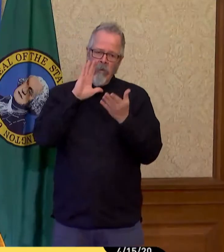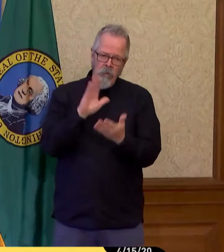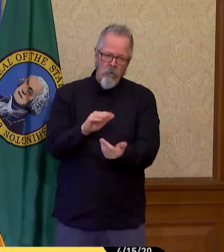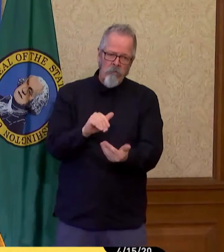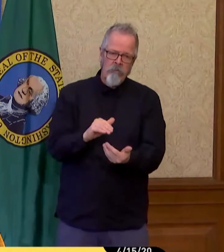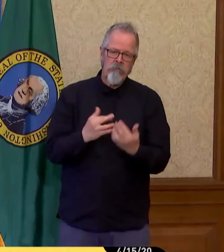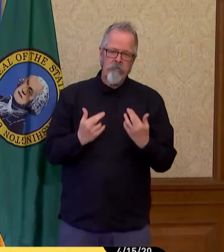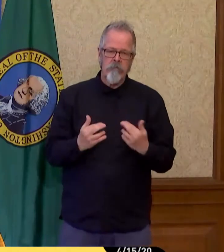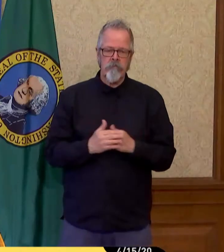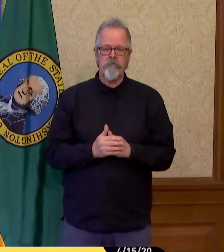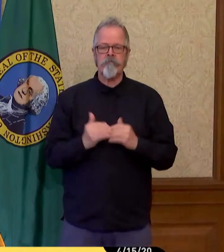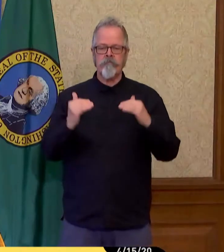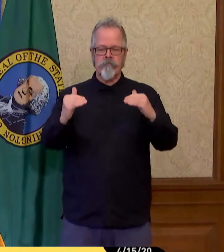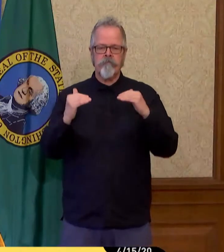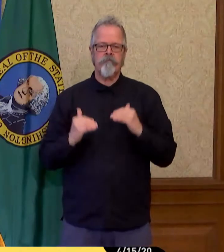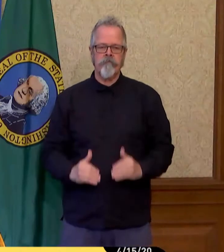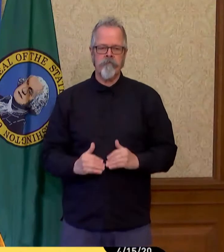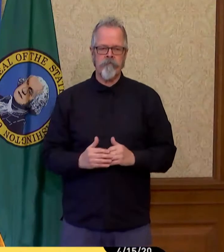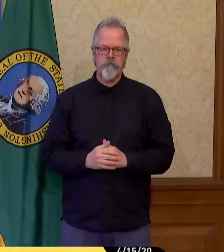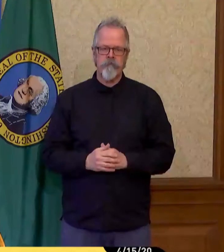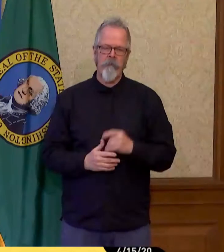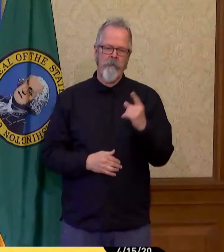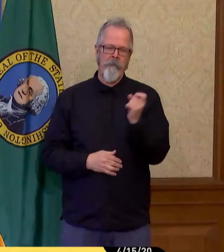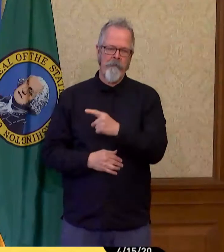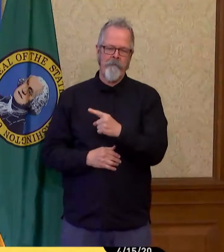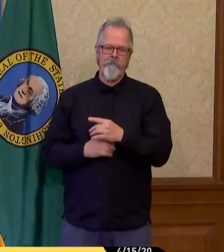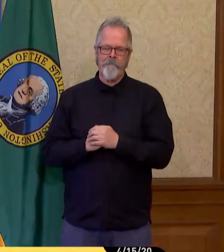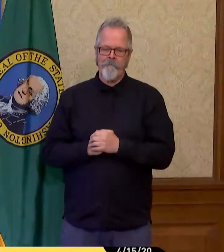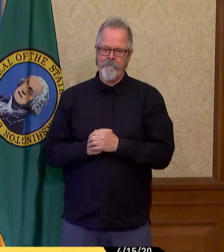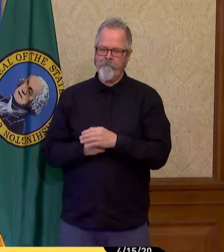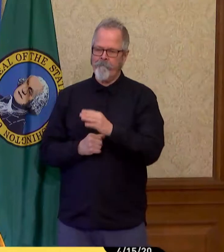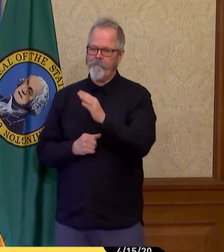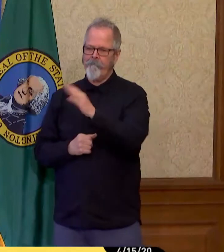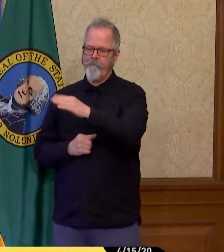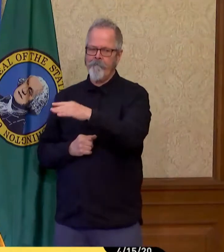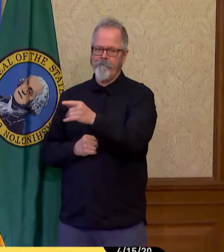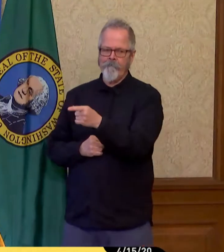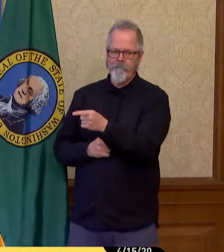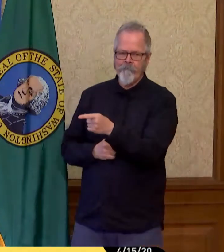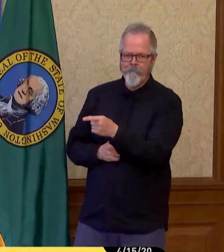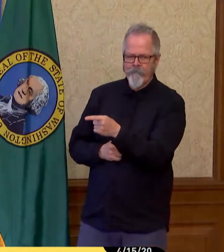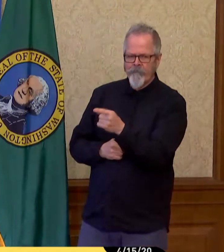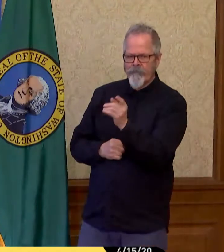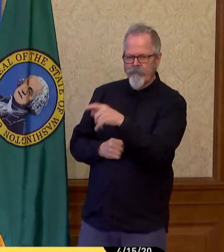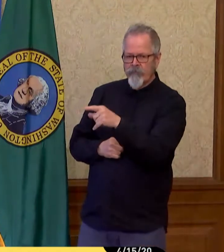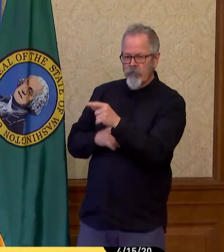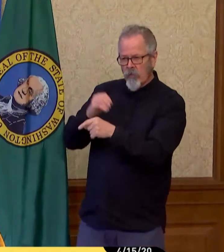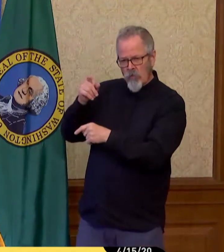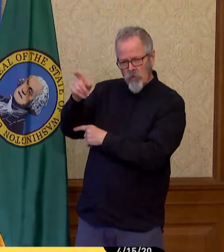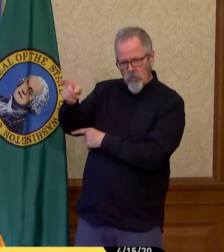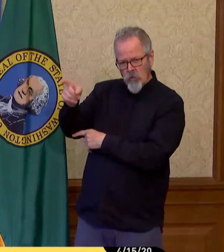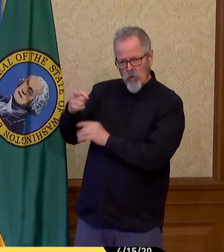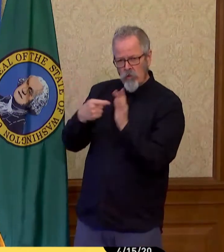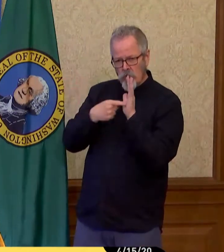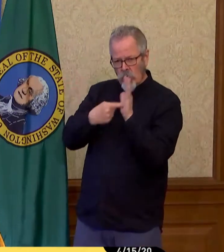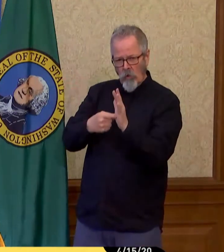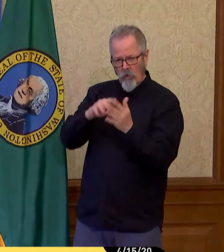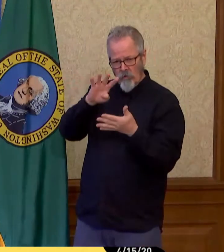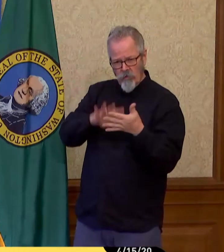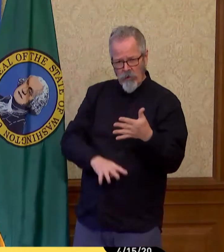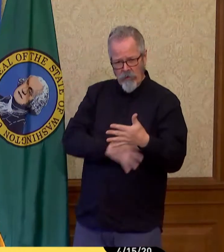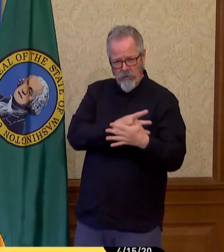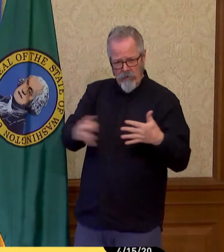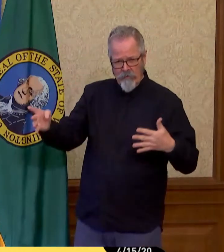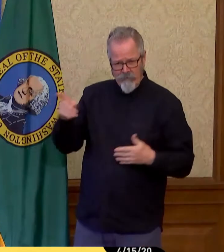Hi, Governor. The last graph that you pointed to from the Institute for Disease Modeling, you said that it showed